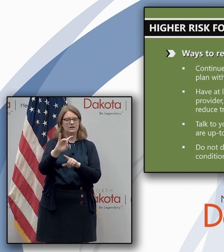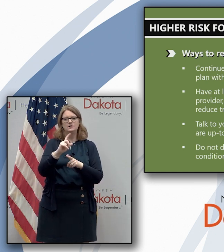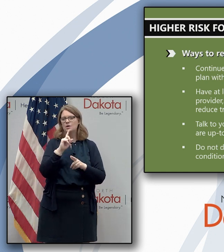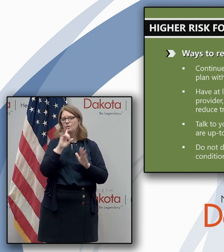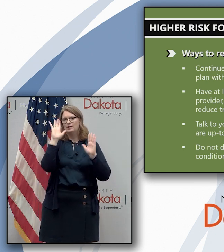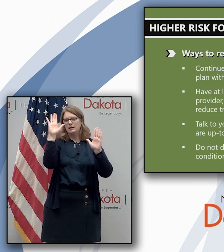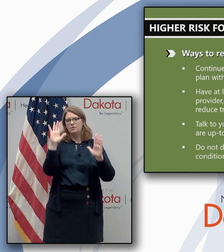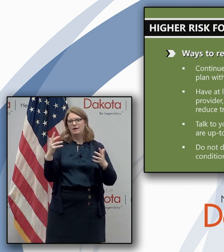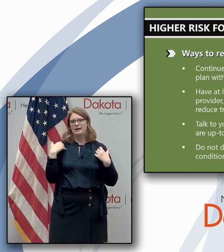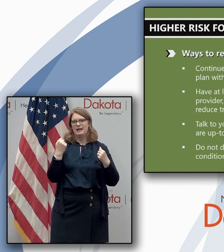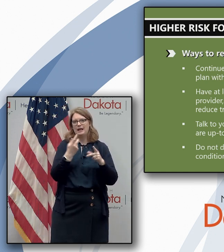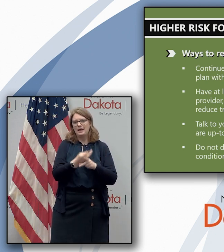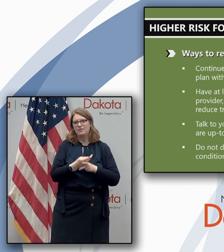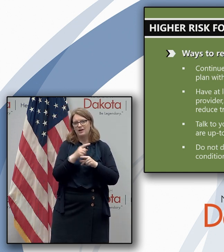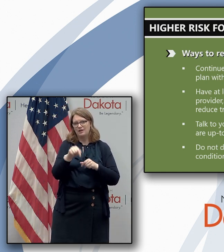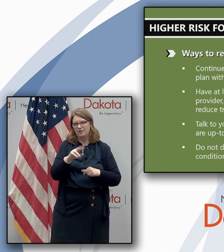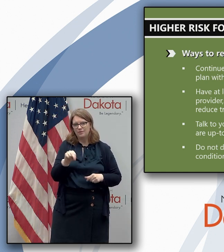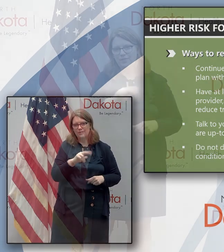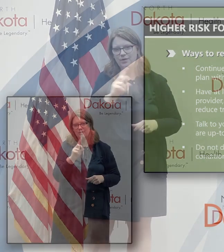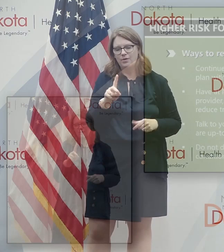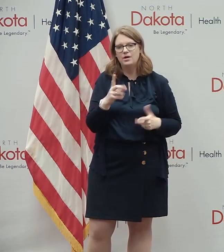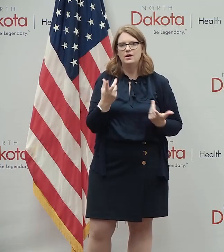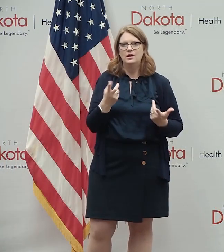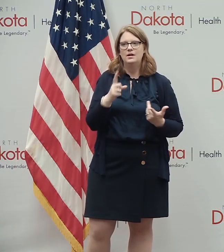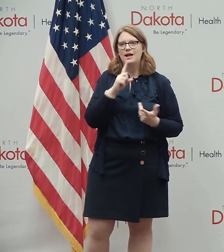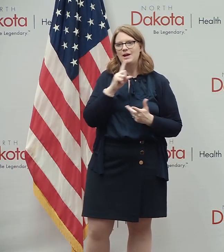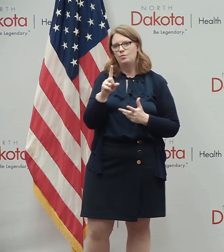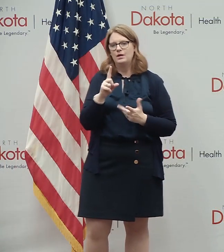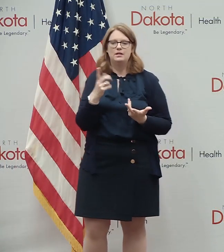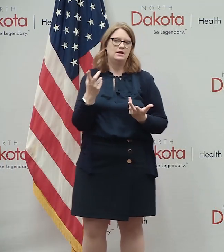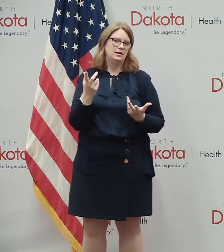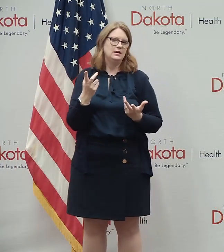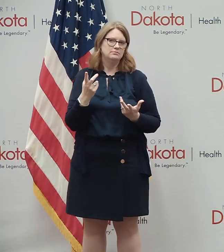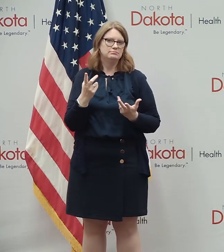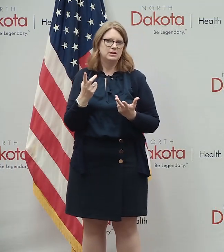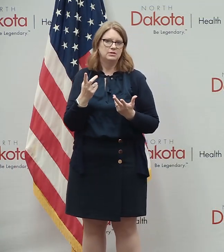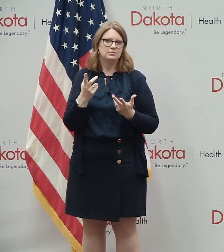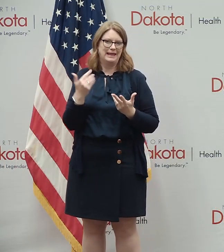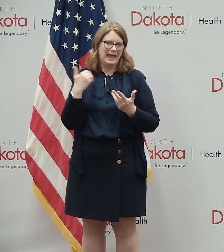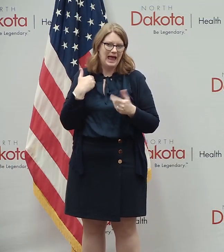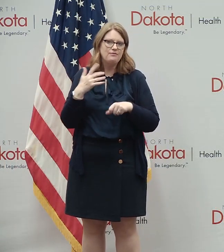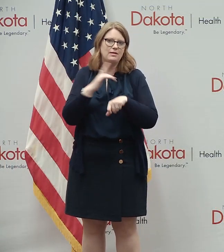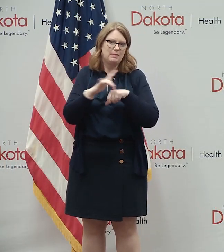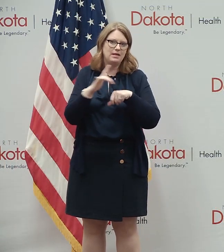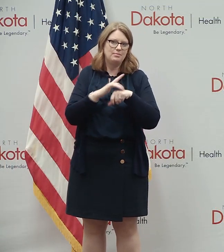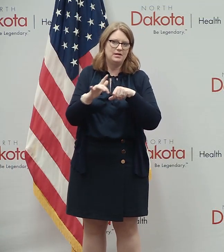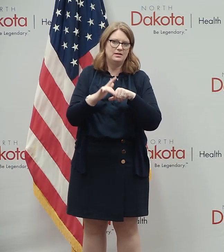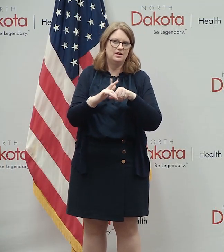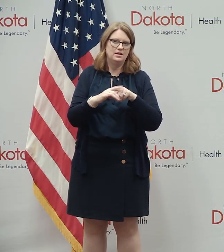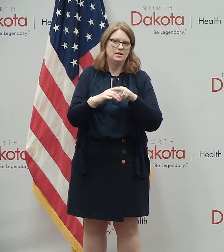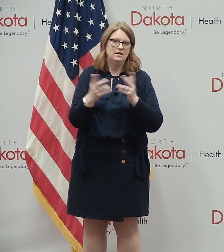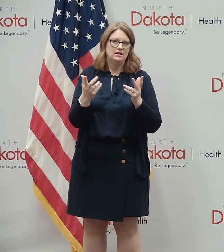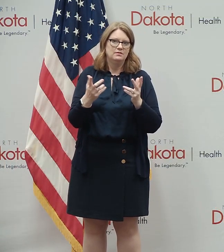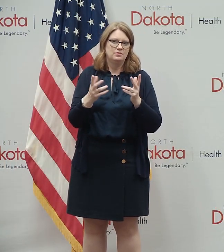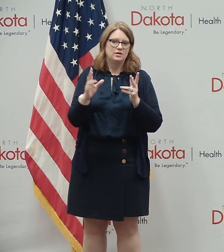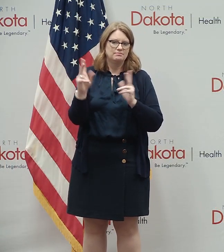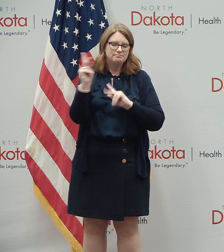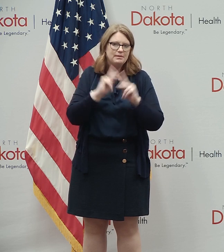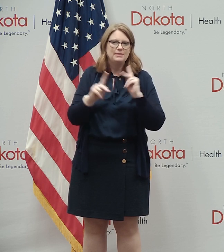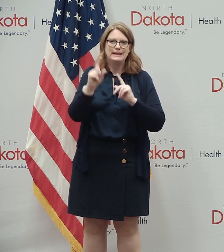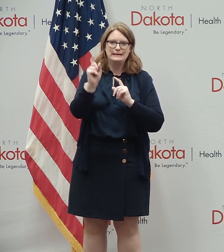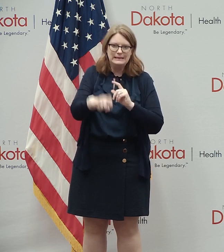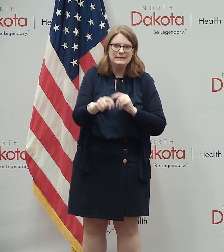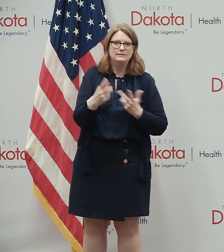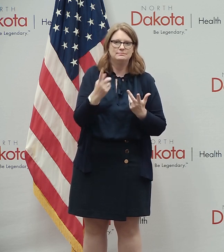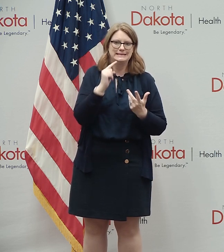North Dakota, and we've got great capacity for those people that need care at the highest level. And so again, do not delay